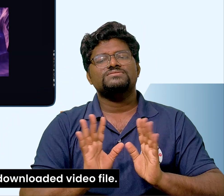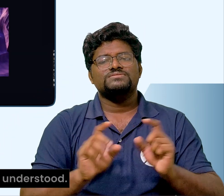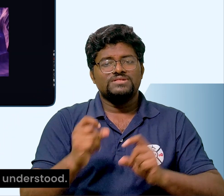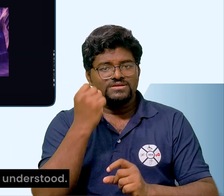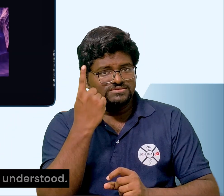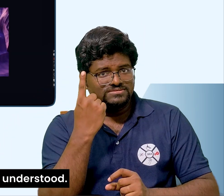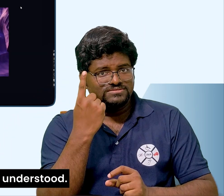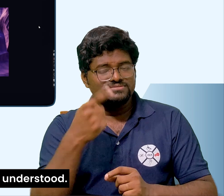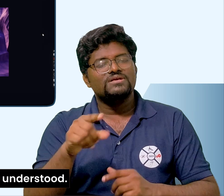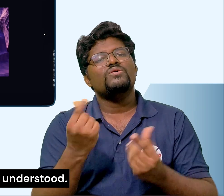Hope you understood.